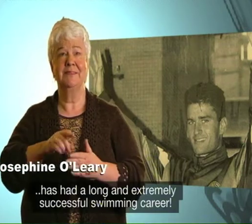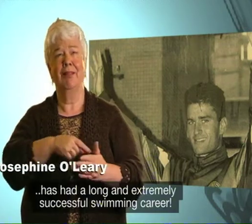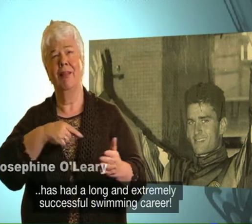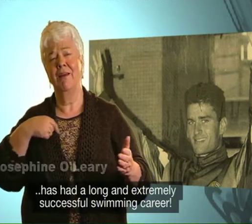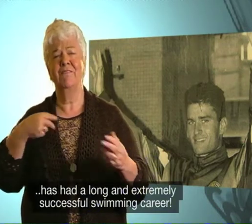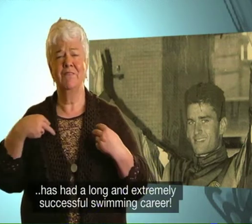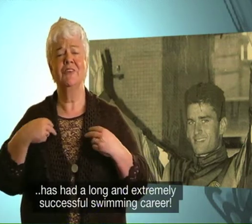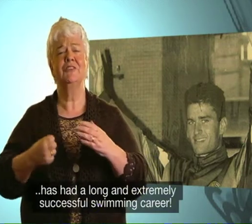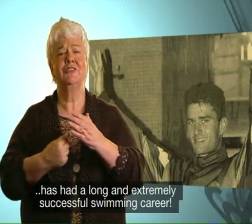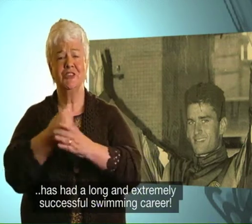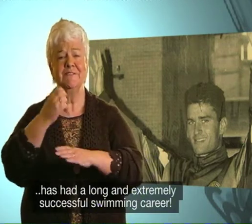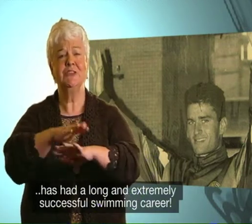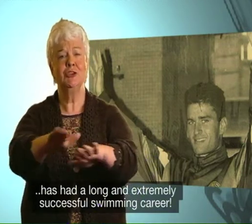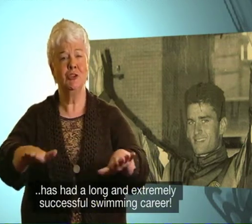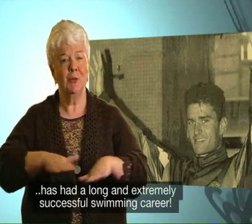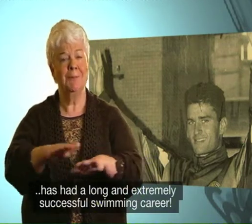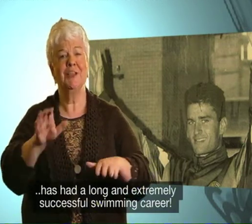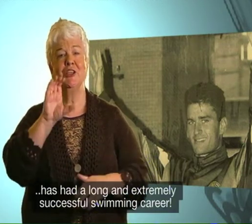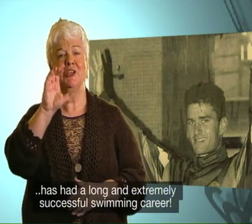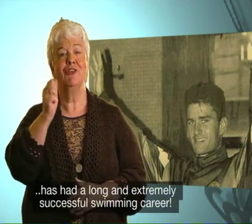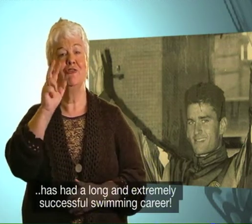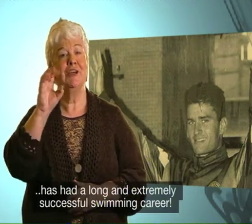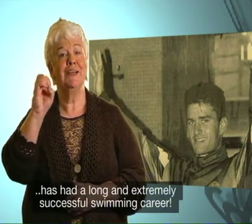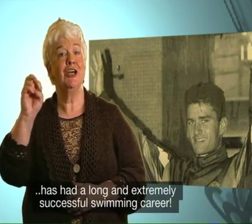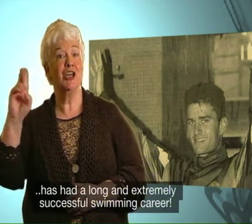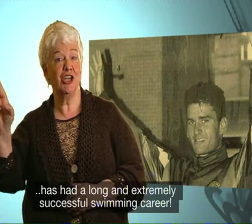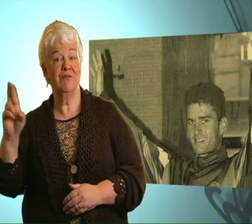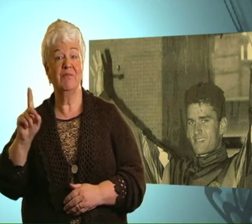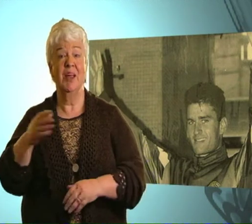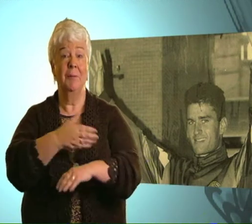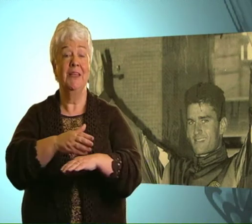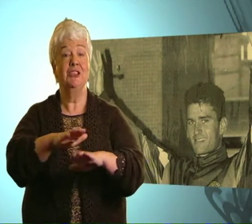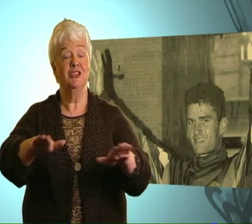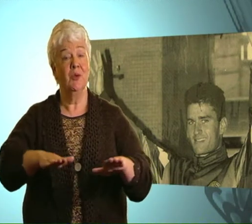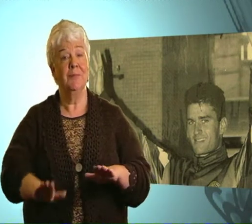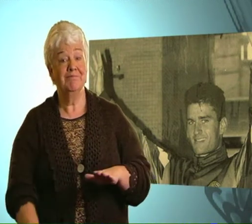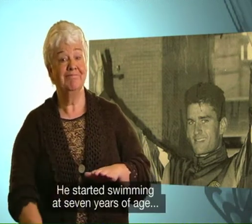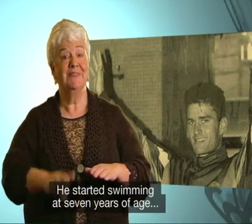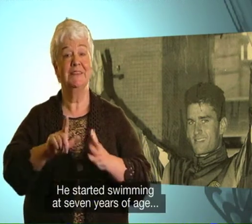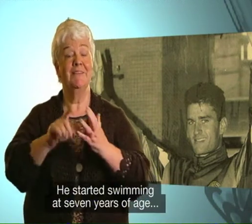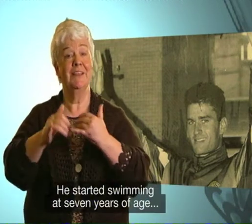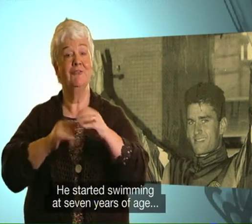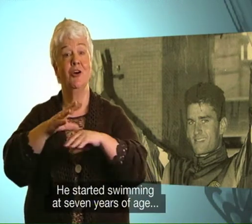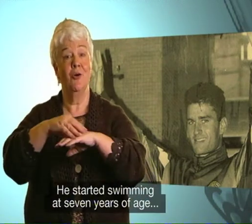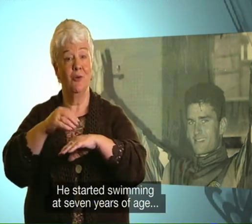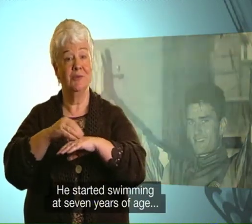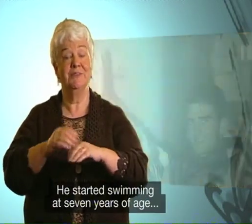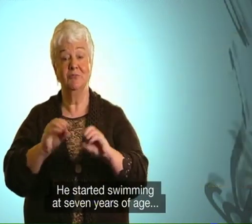has had a long and extremely successful swimming career. He started swimming at 7 years